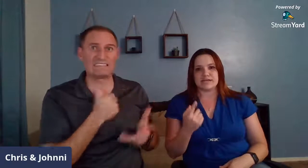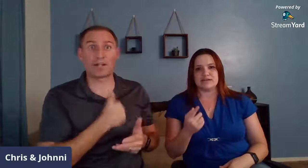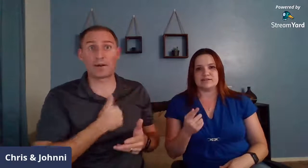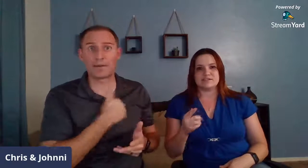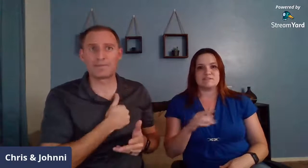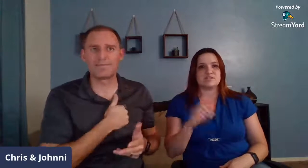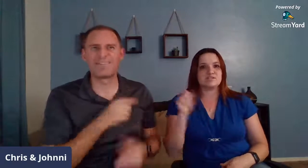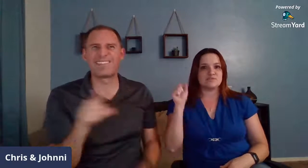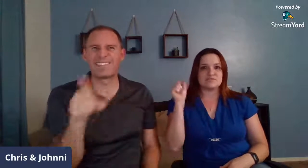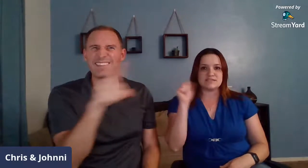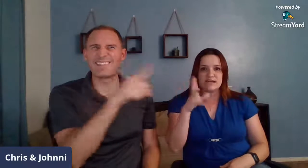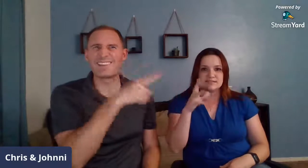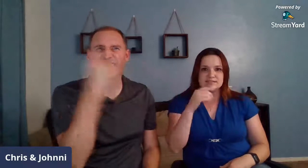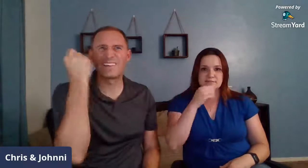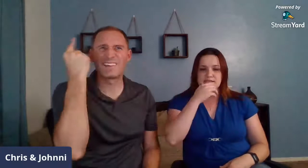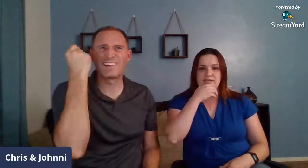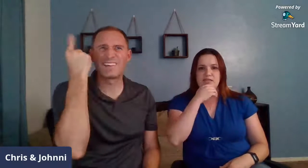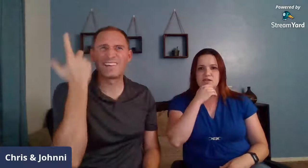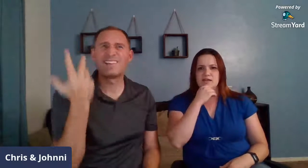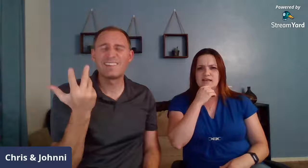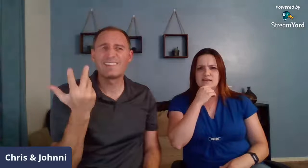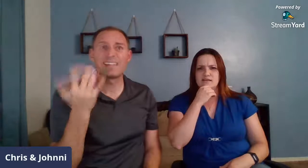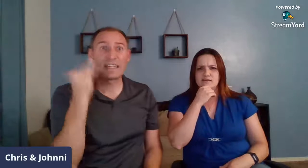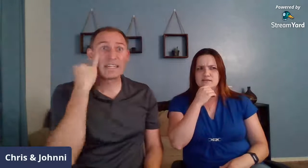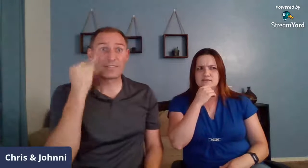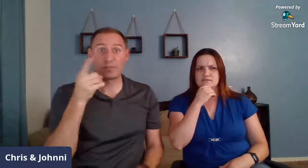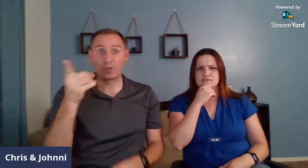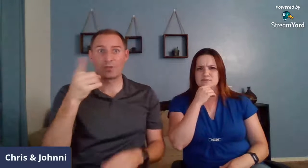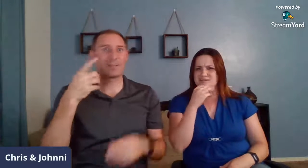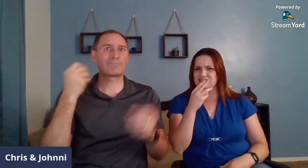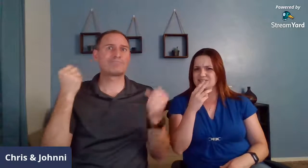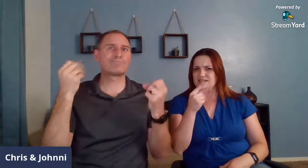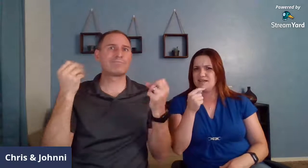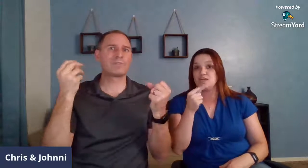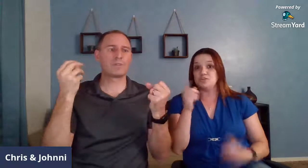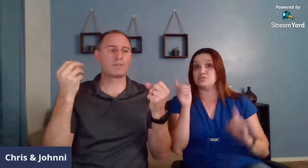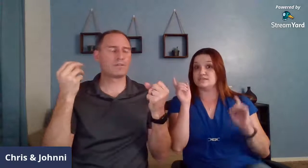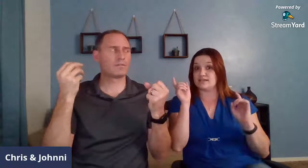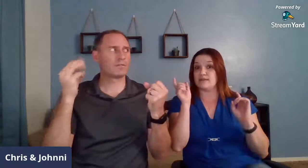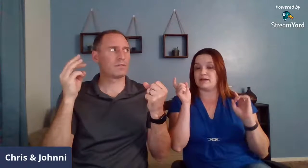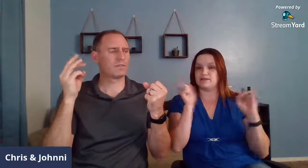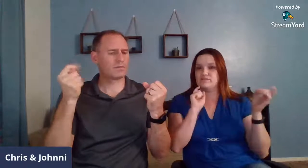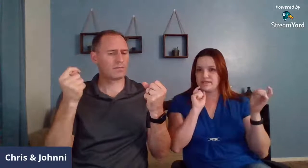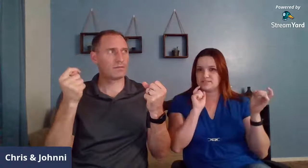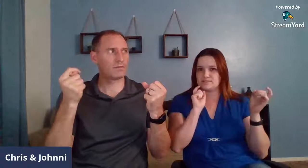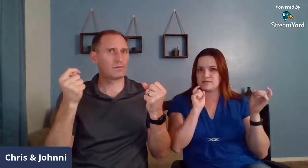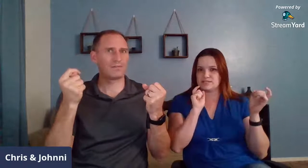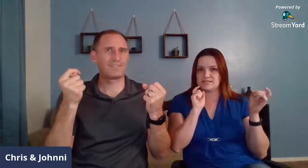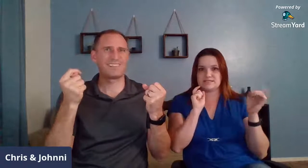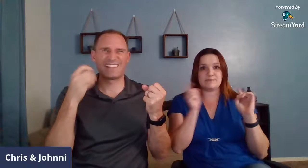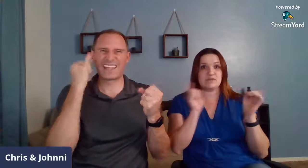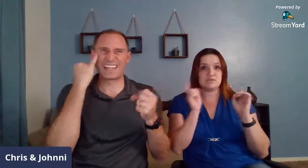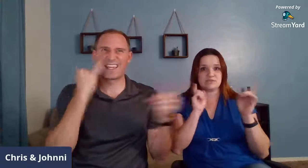understand, especially if you sign something and you're like, what? You can tell by their facial expression that something wasn't